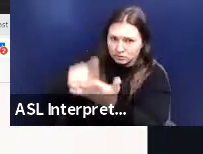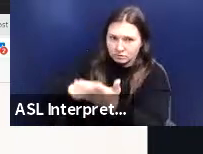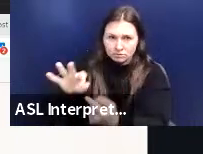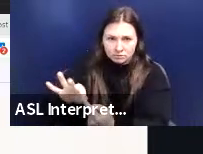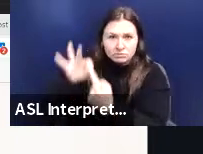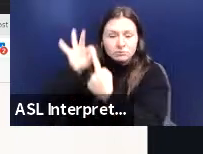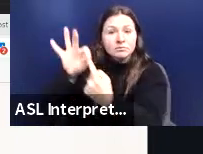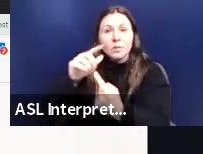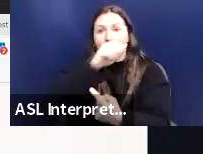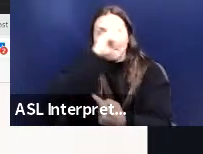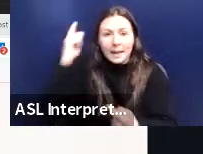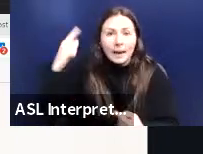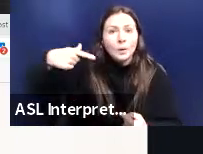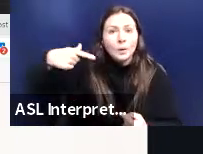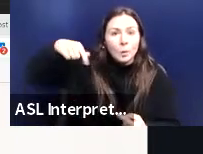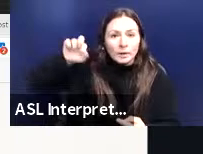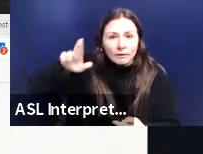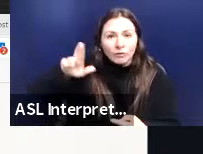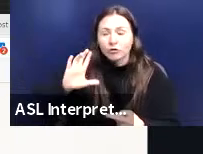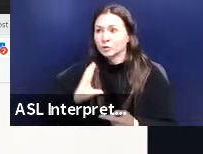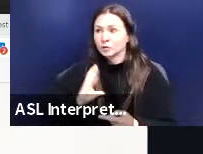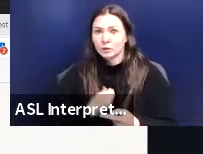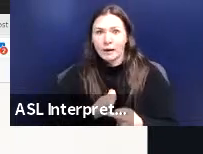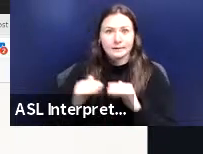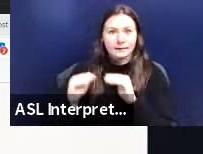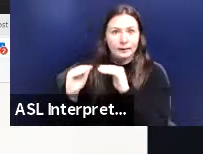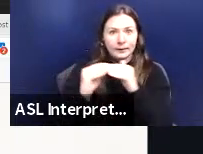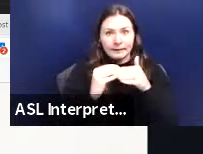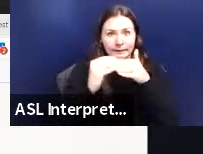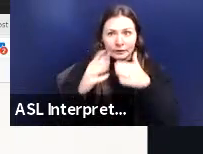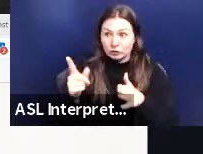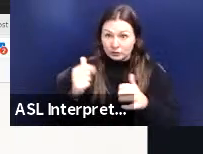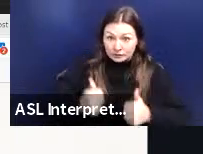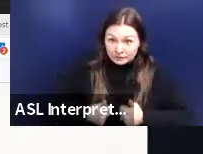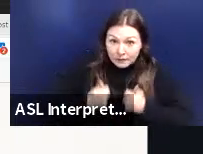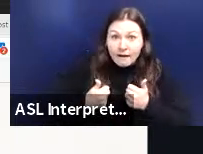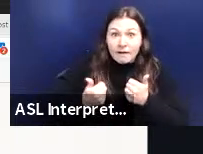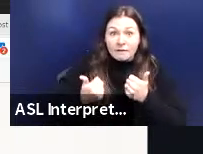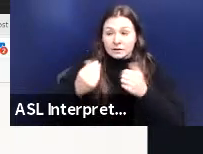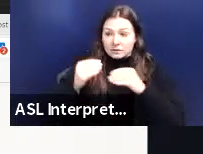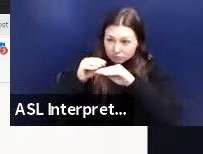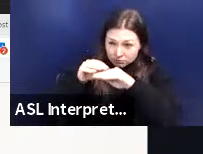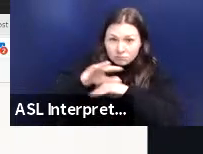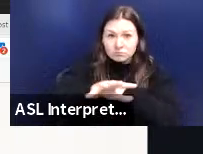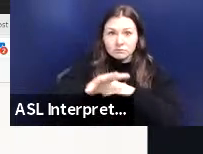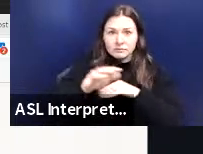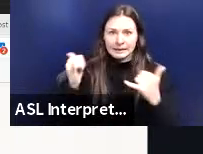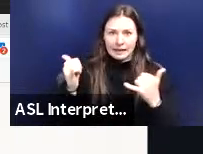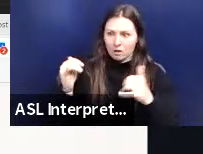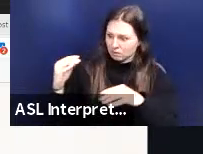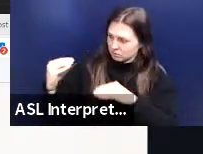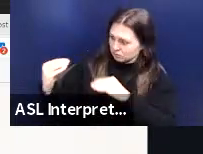who survived and whose sacrifice has been integral to my own healing.